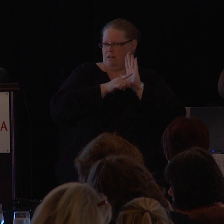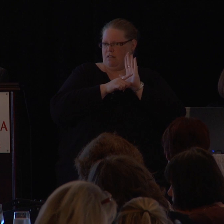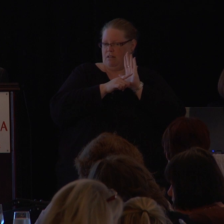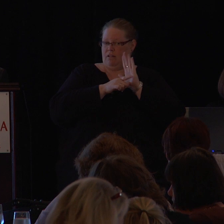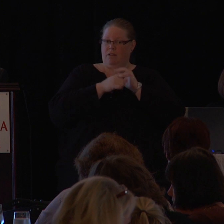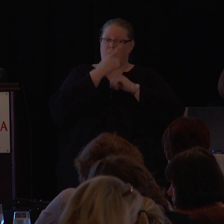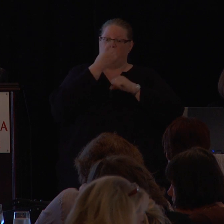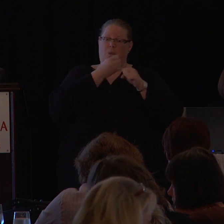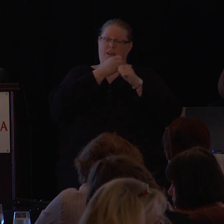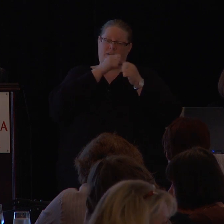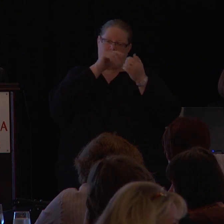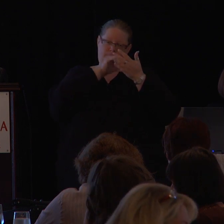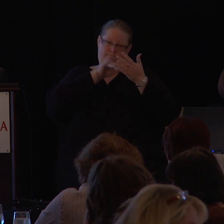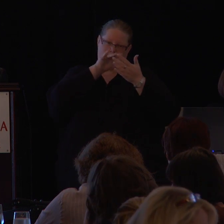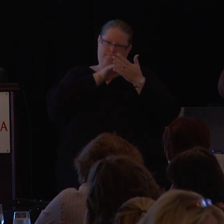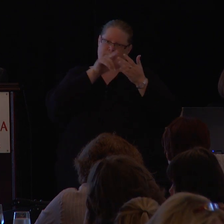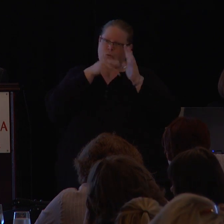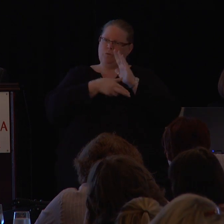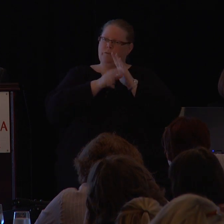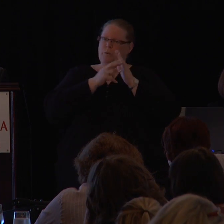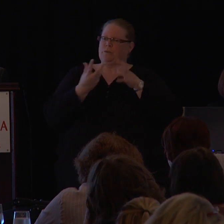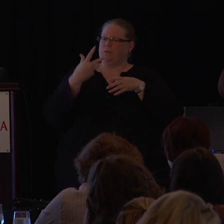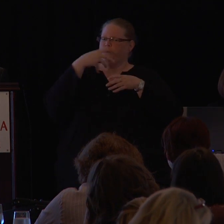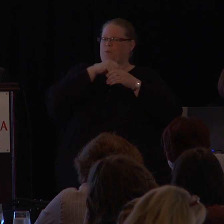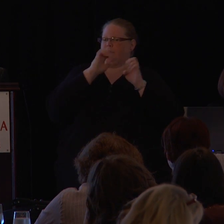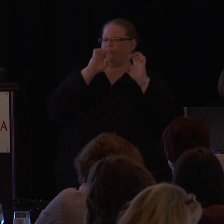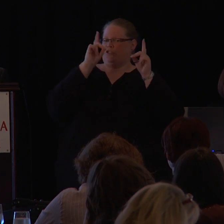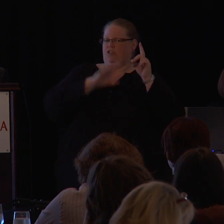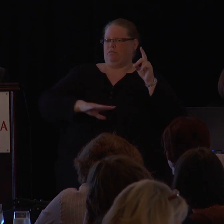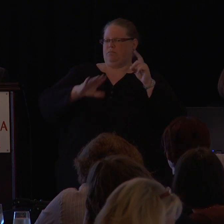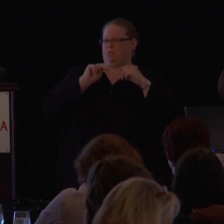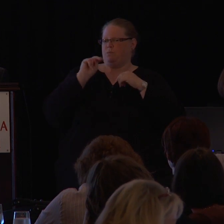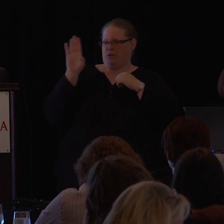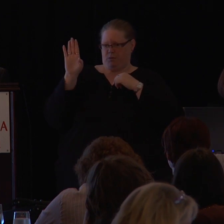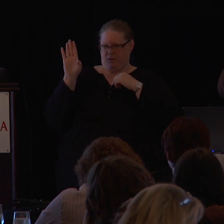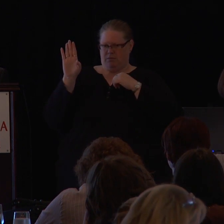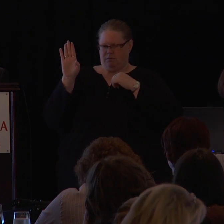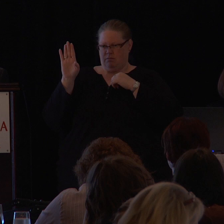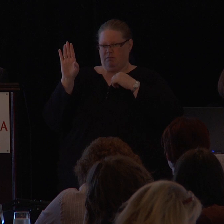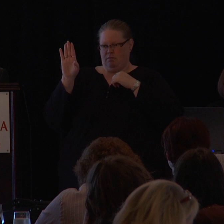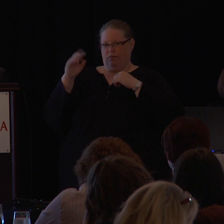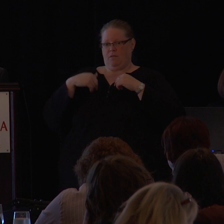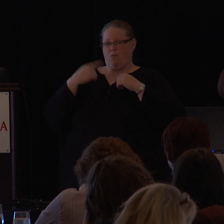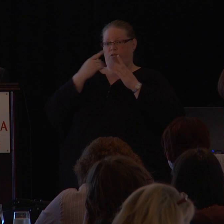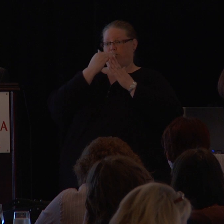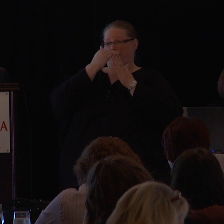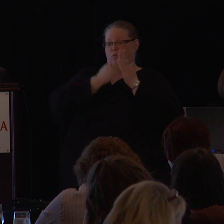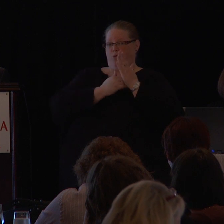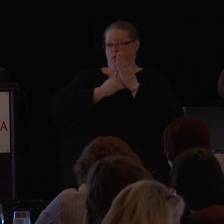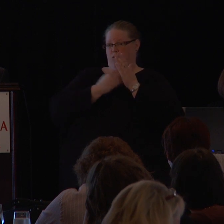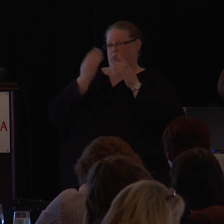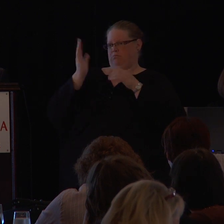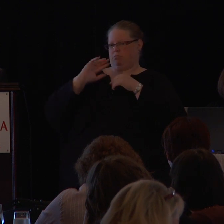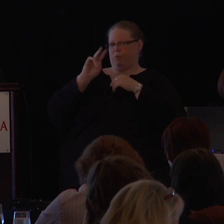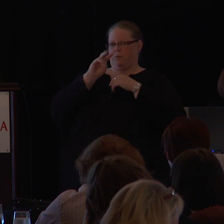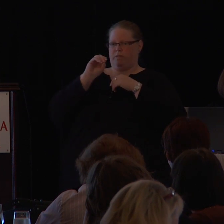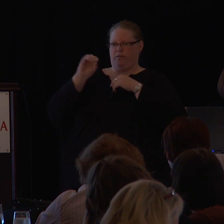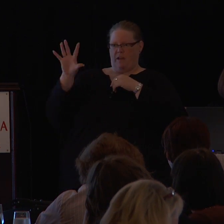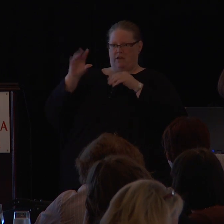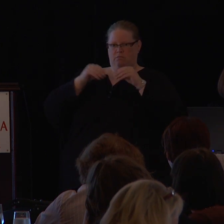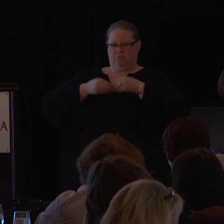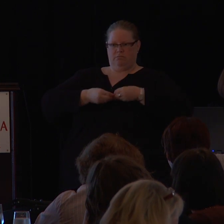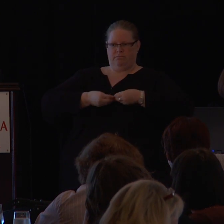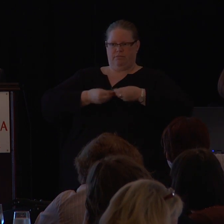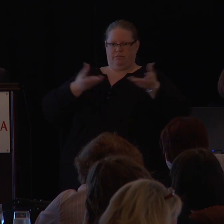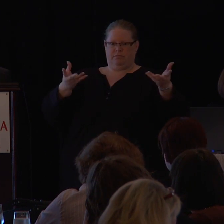year-long review of inclusive education in New Brunswick and generated a major report in 2005 for the